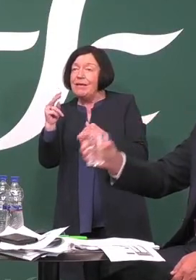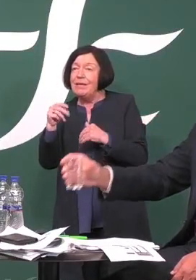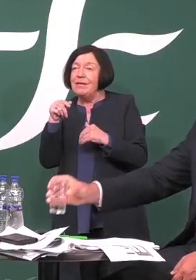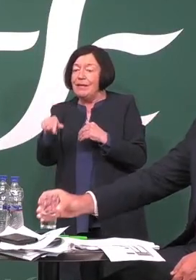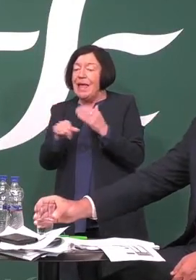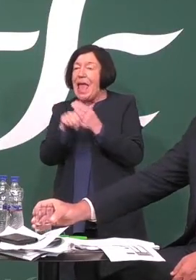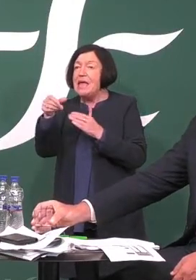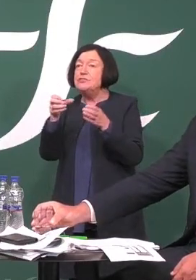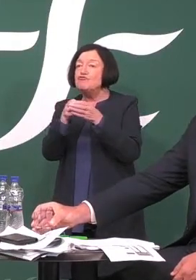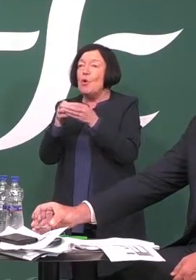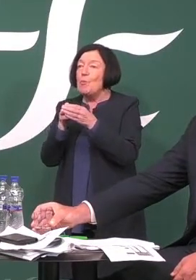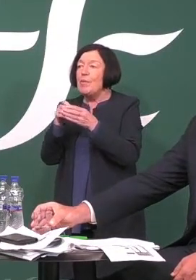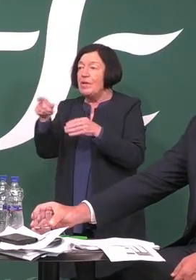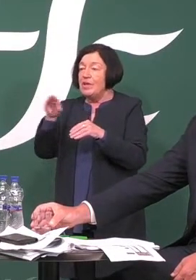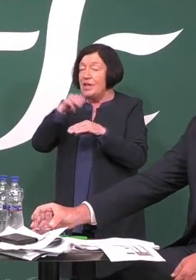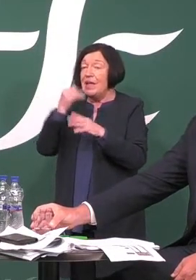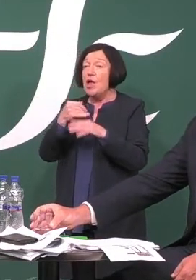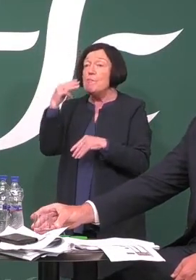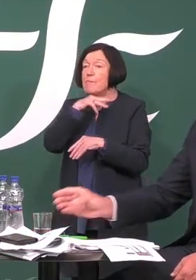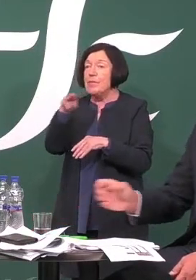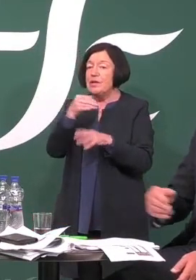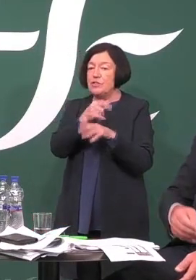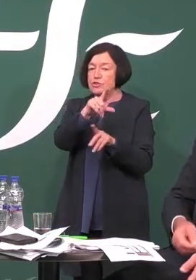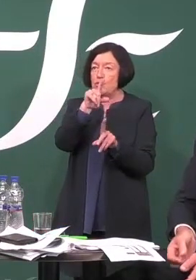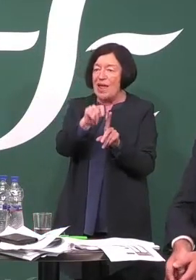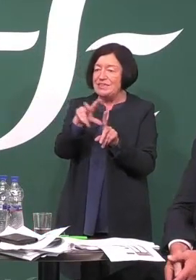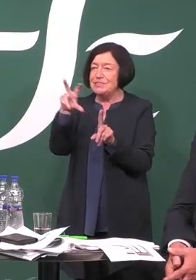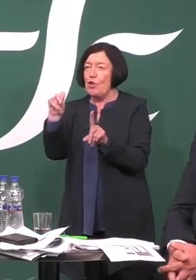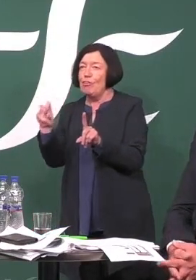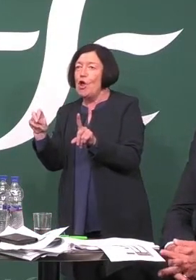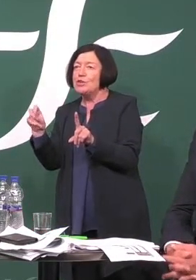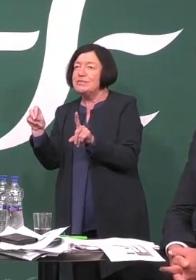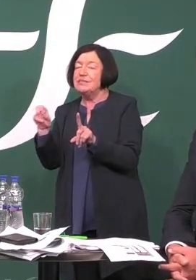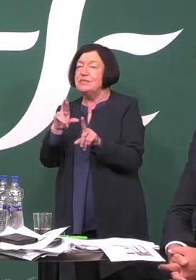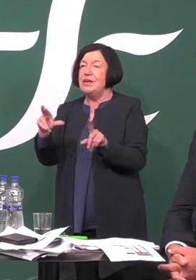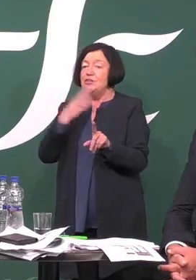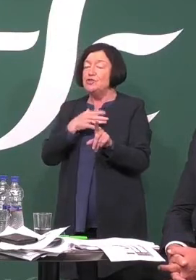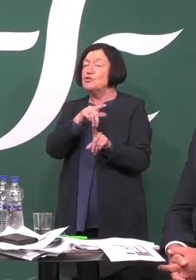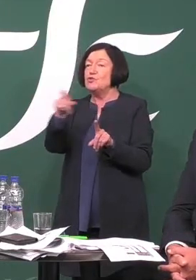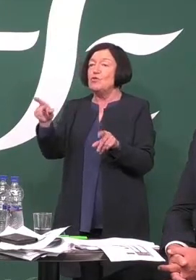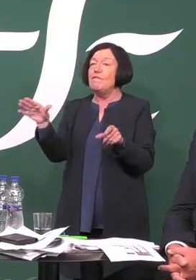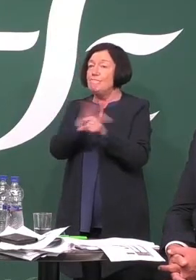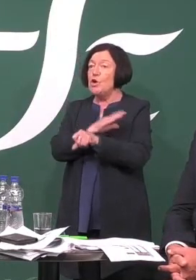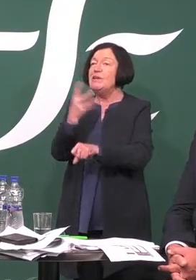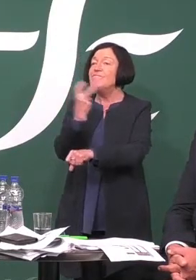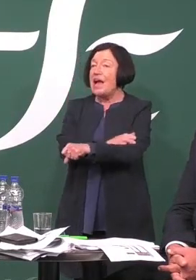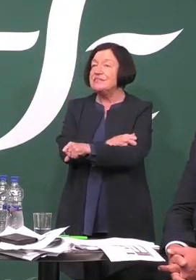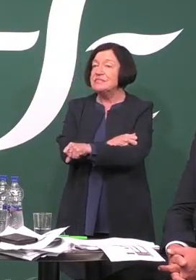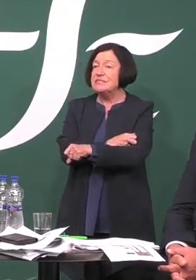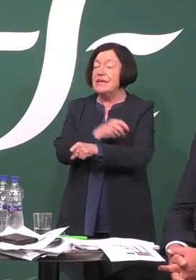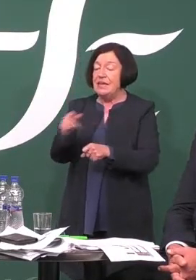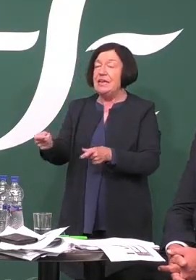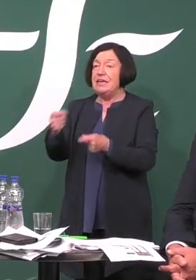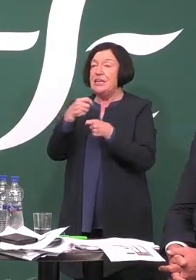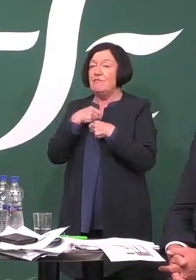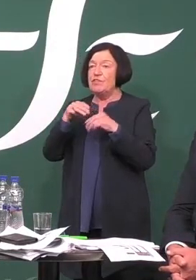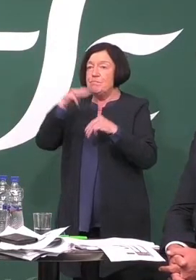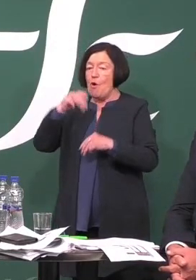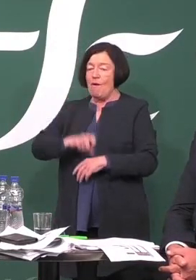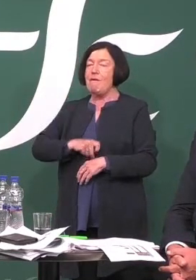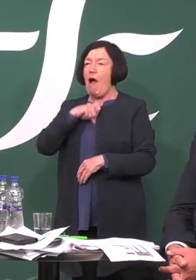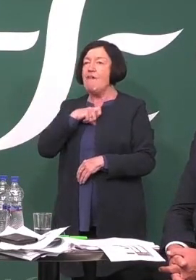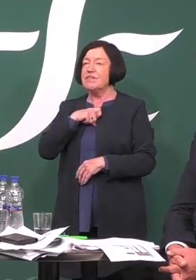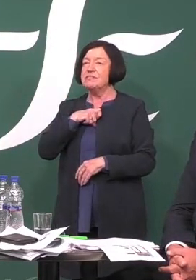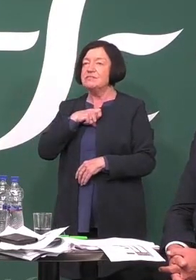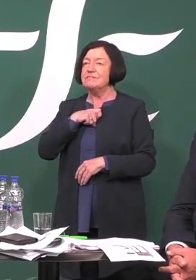the age cohort who's most relevant here, people in their 20s or 30s, not just dose 1 who are fully vaccinated. And that will give us all much greater